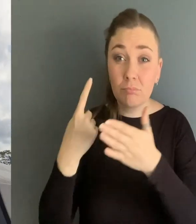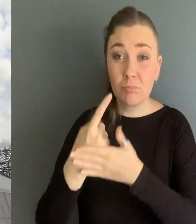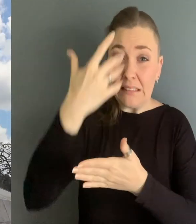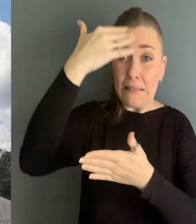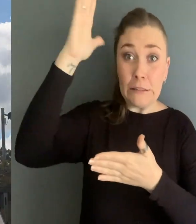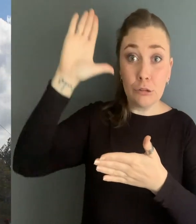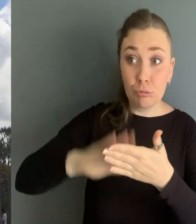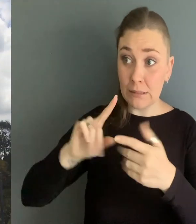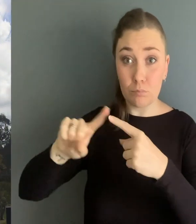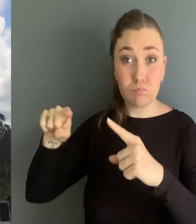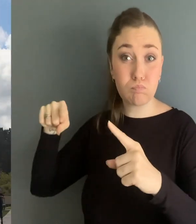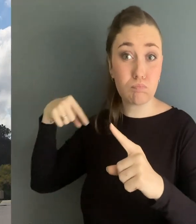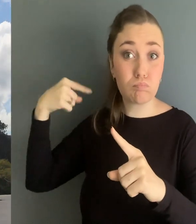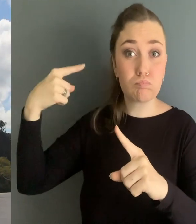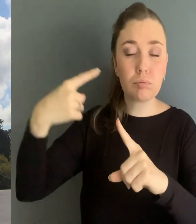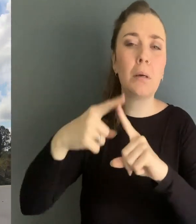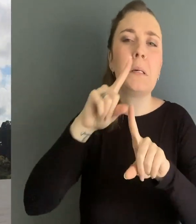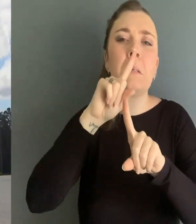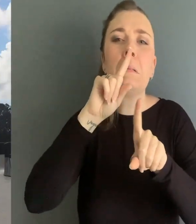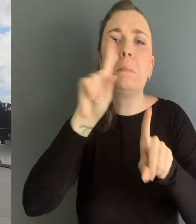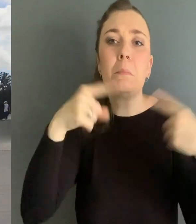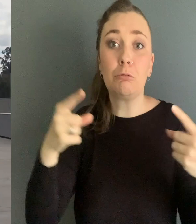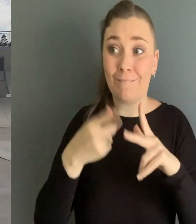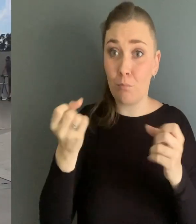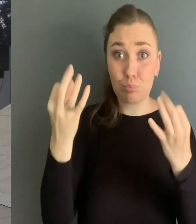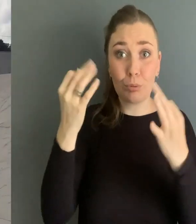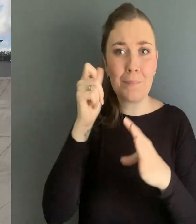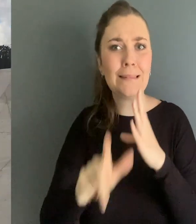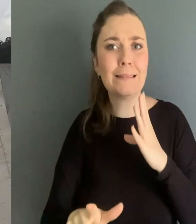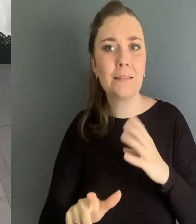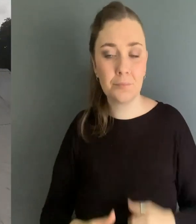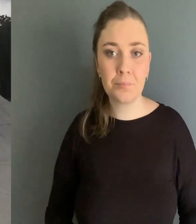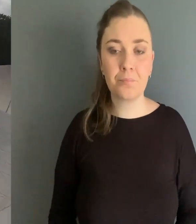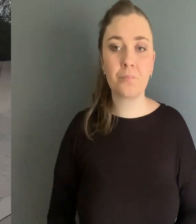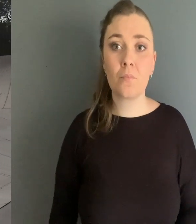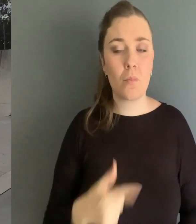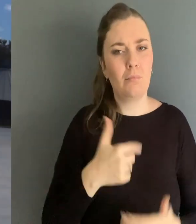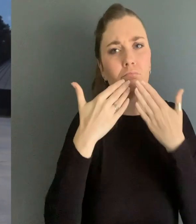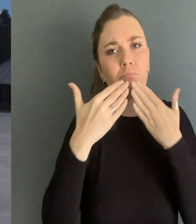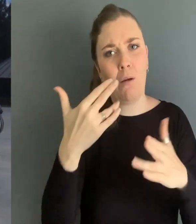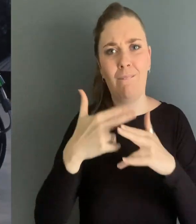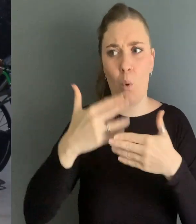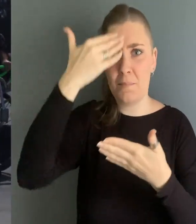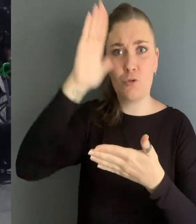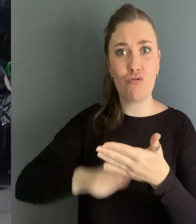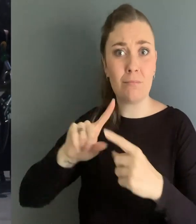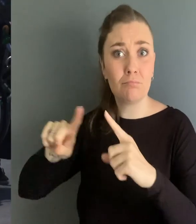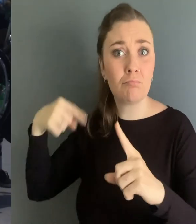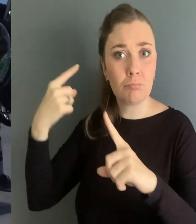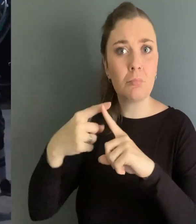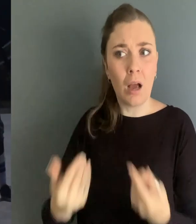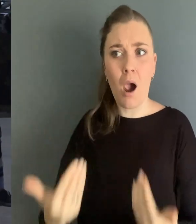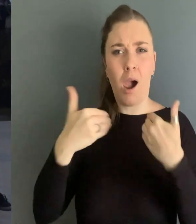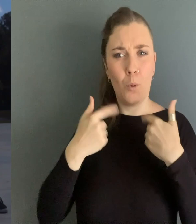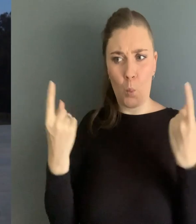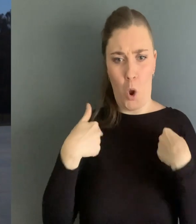experiences i've had wouldn't be possible if i didn't have disabilities i'm thankful for these experiences because they have shaped me